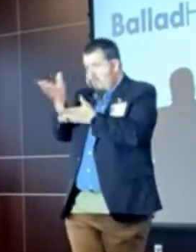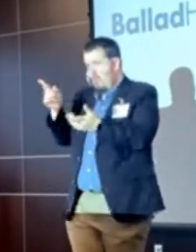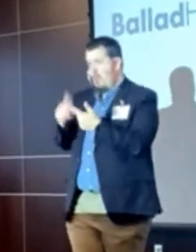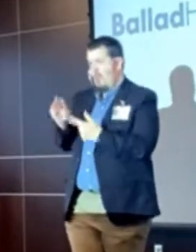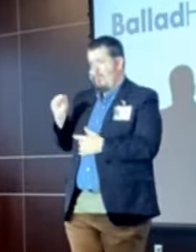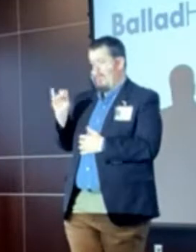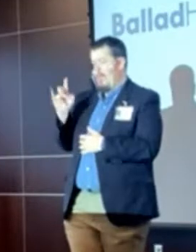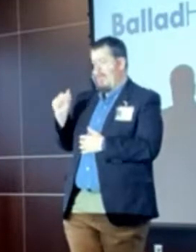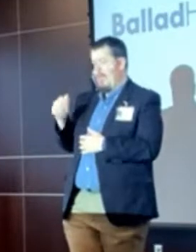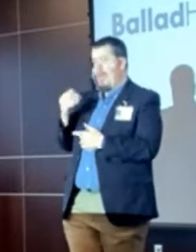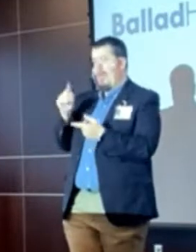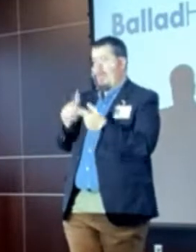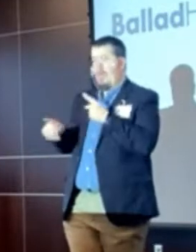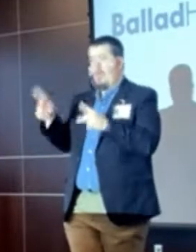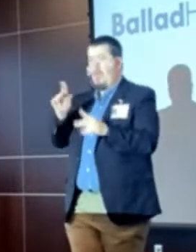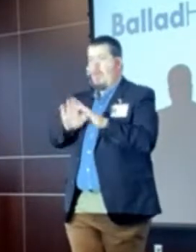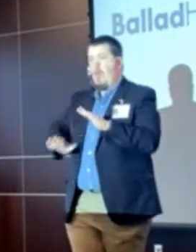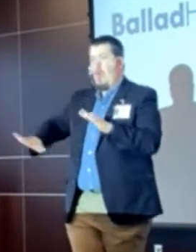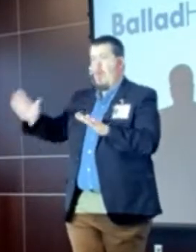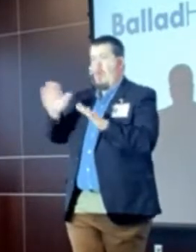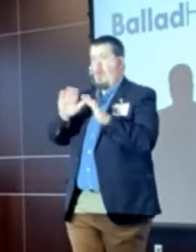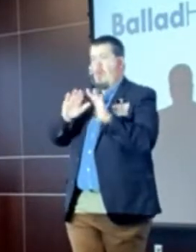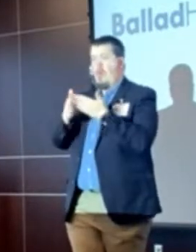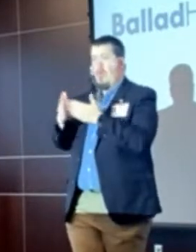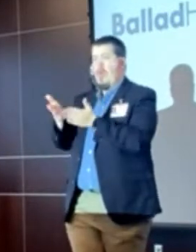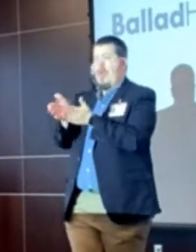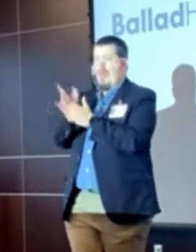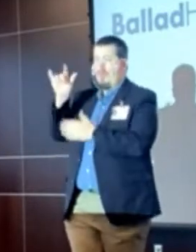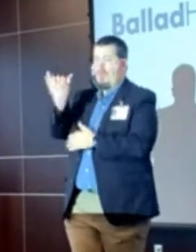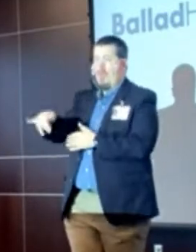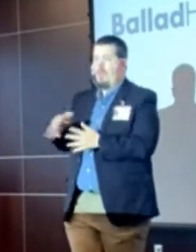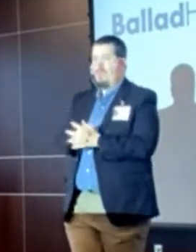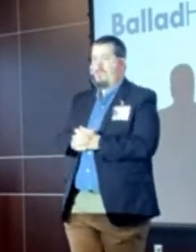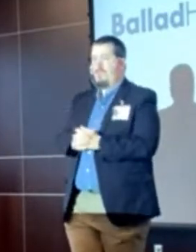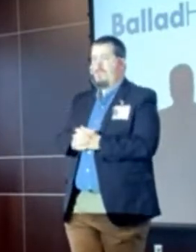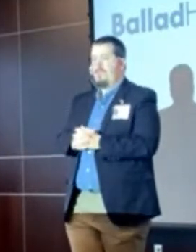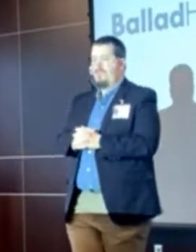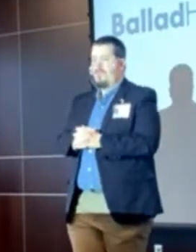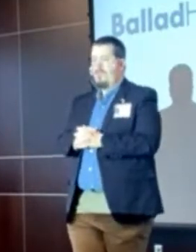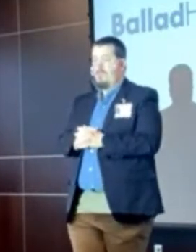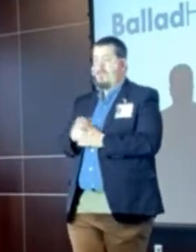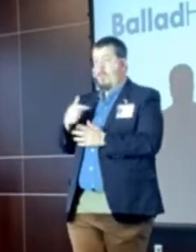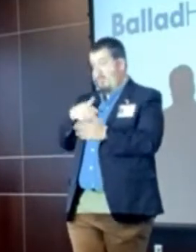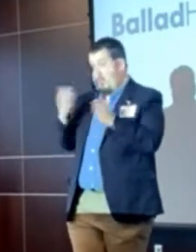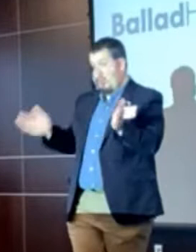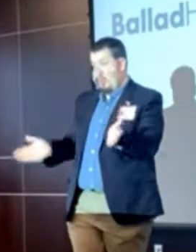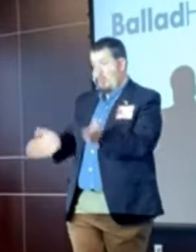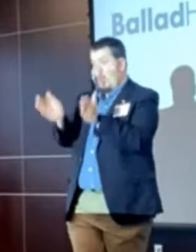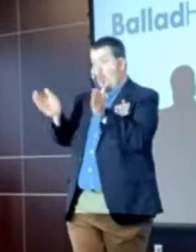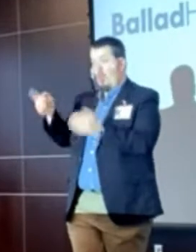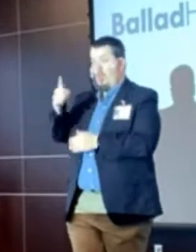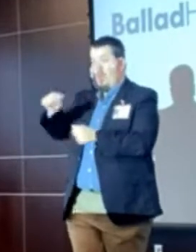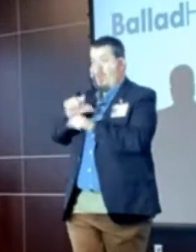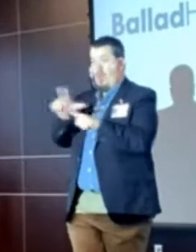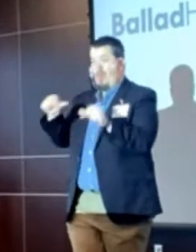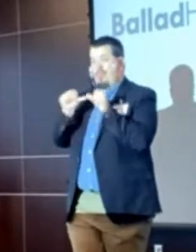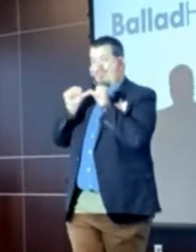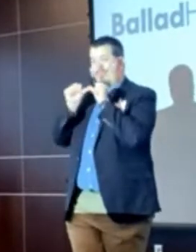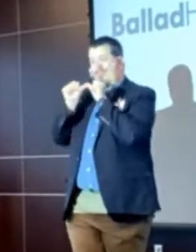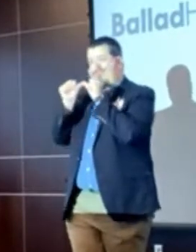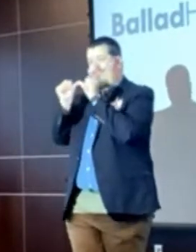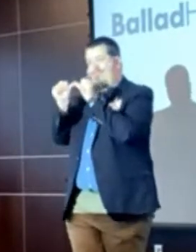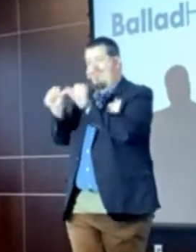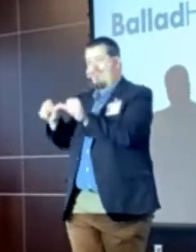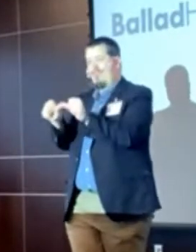media and to those across our community who are requesting that. I encourage you all to continue